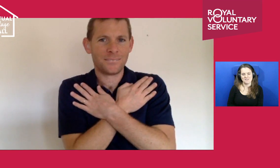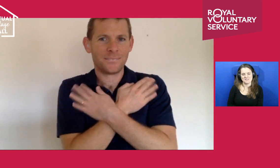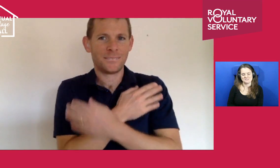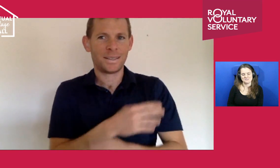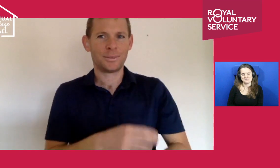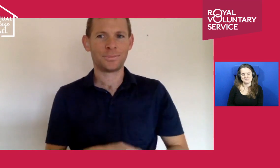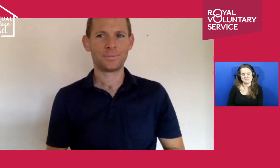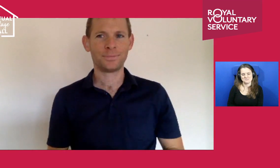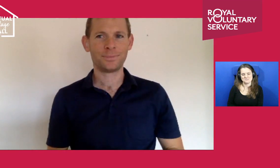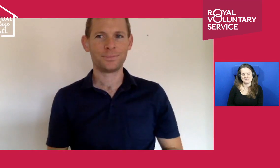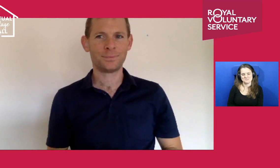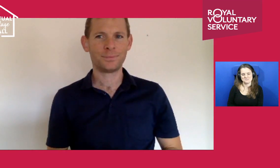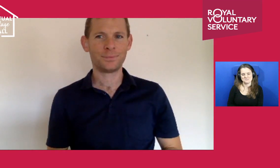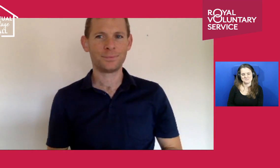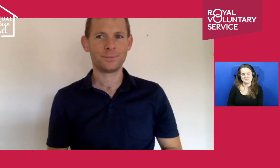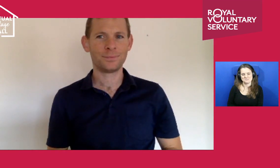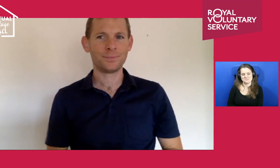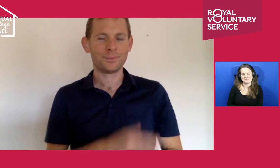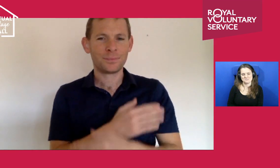Love.